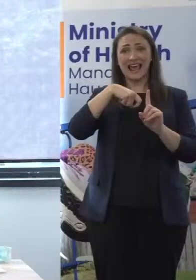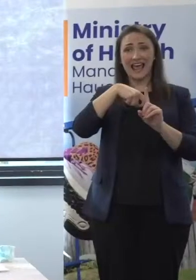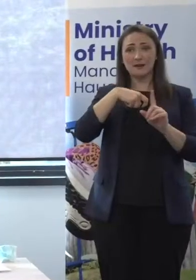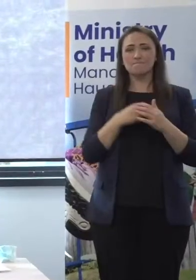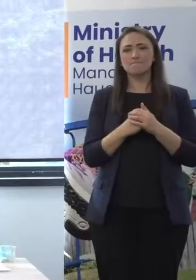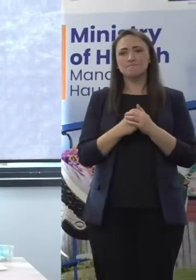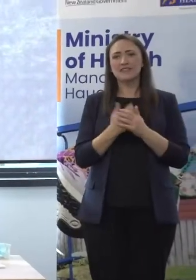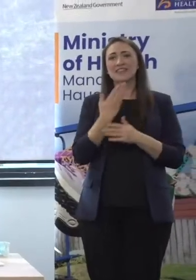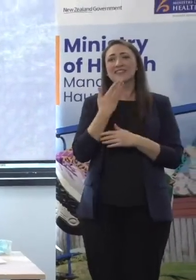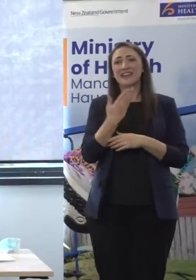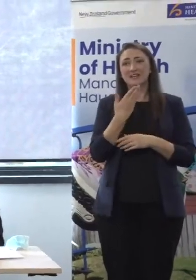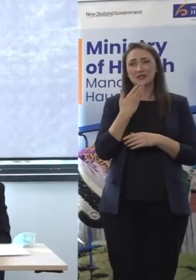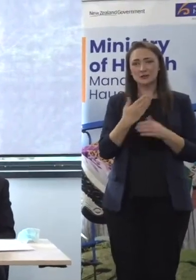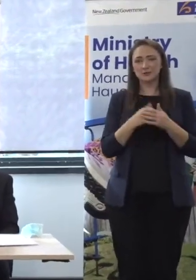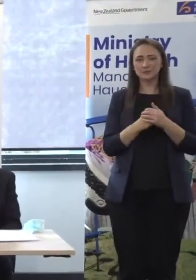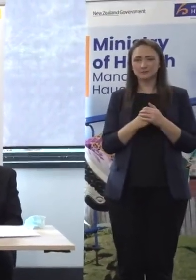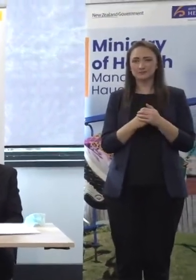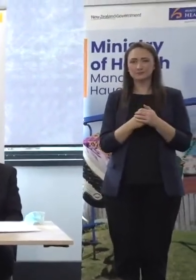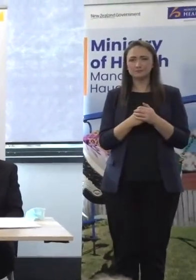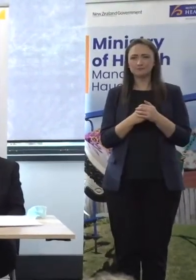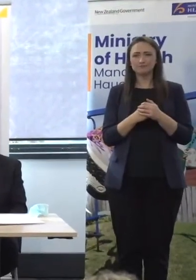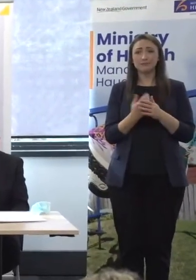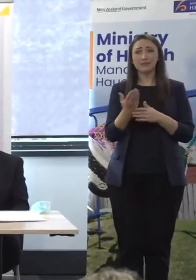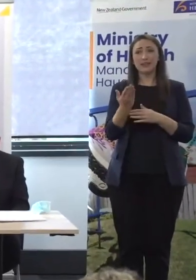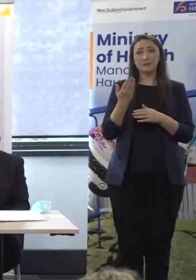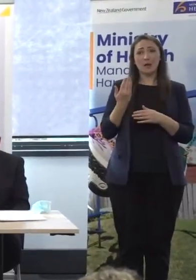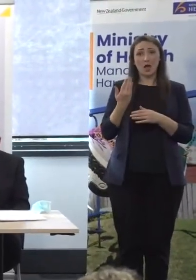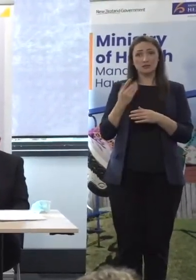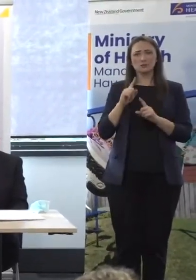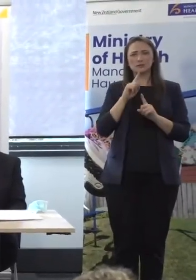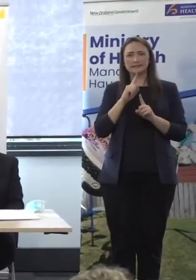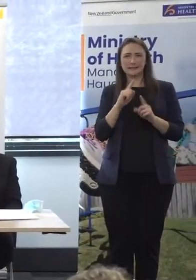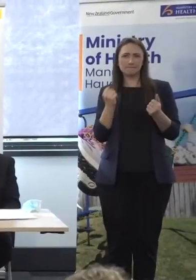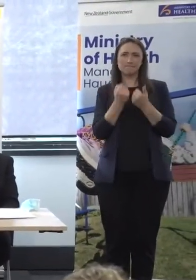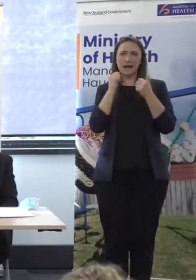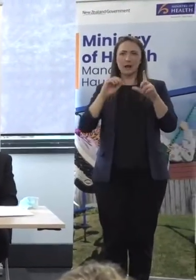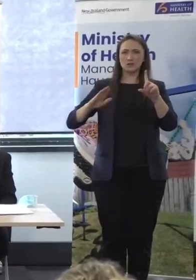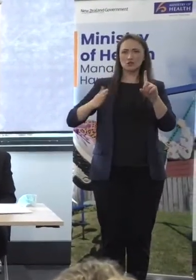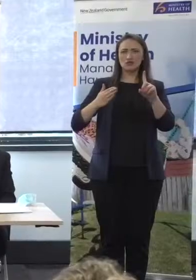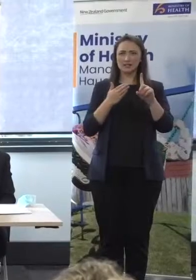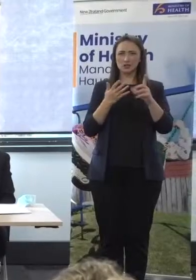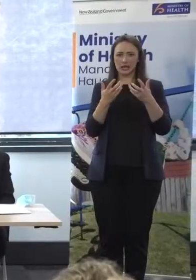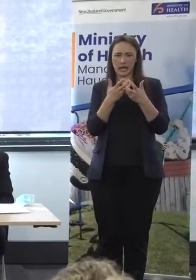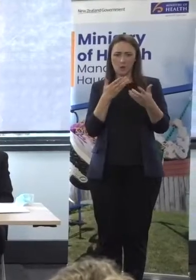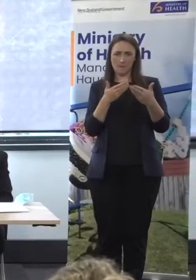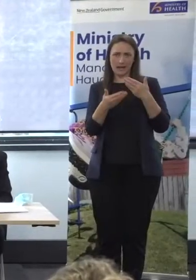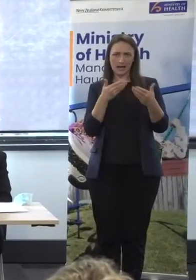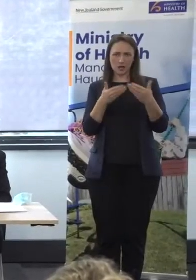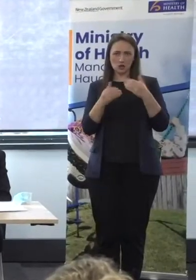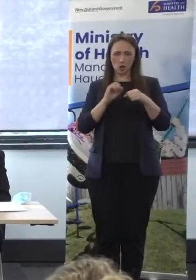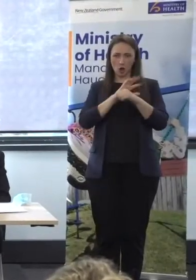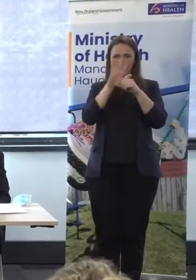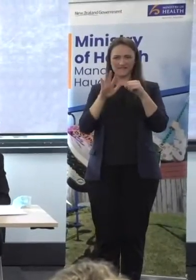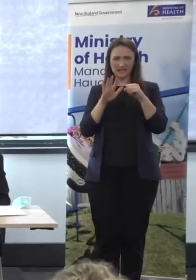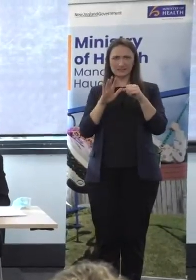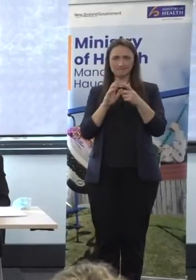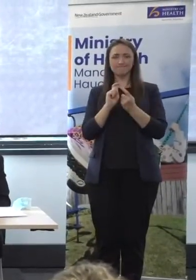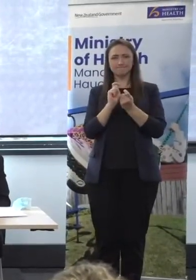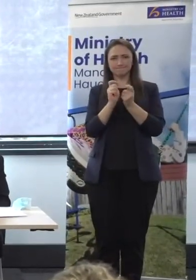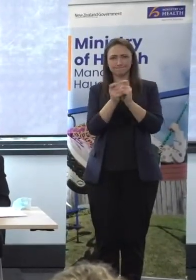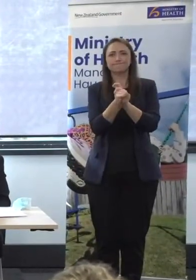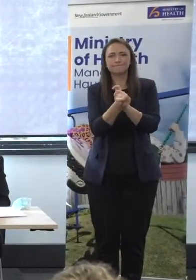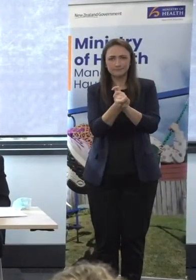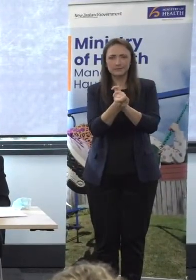we've said before, and it remains true, our strategy for managing COVID-19 evolves and our methods adapt